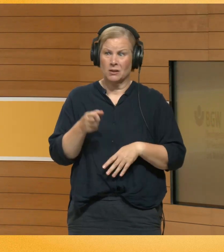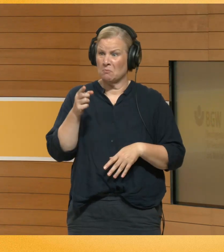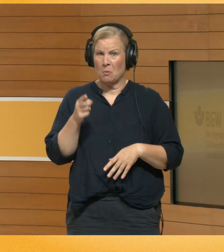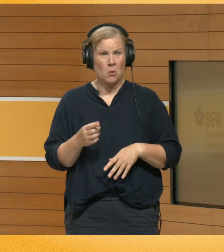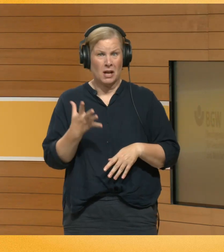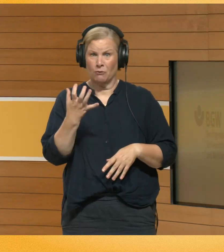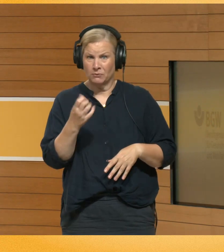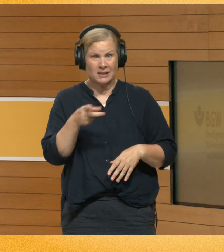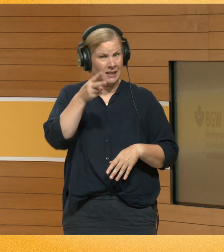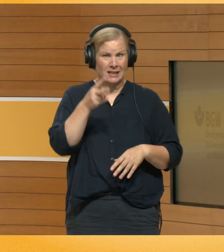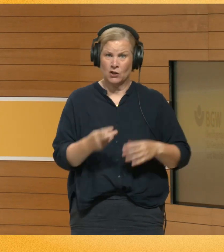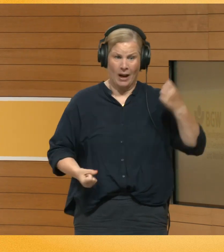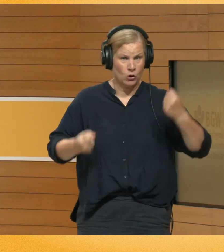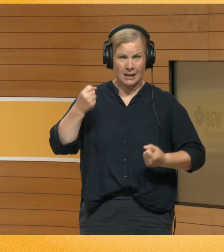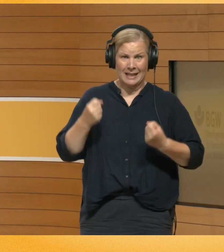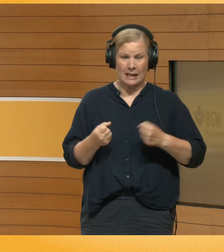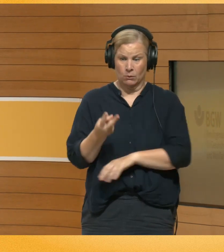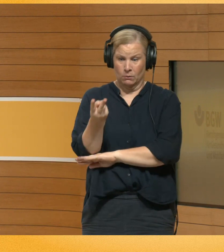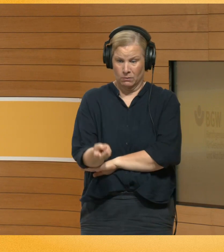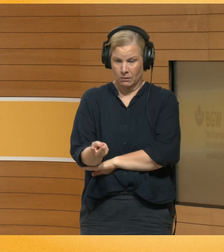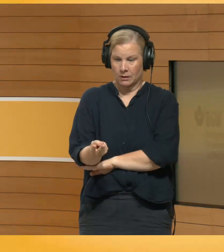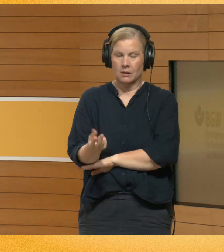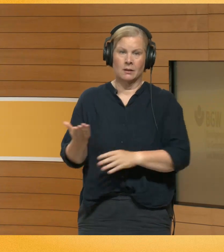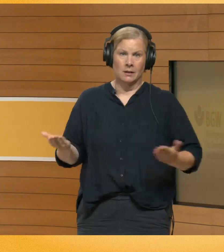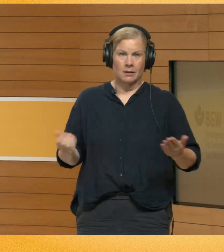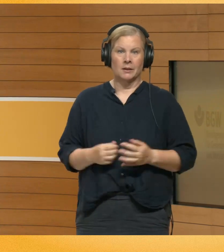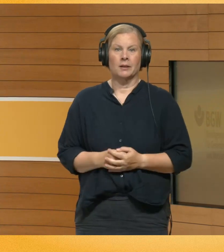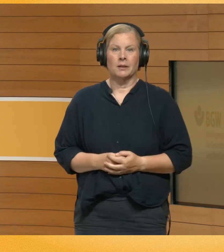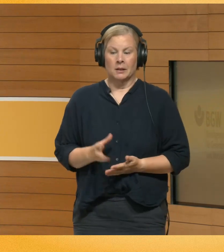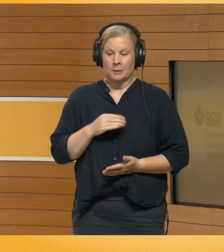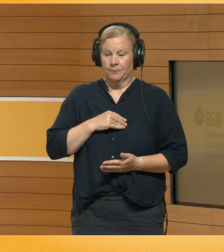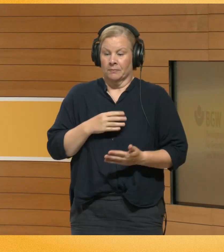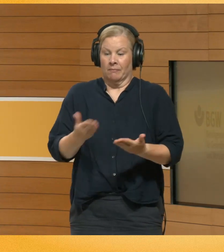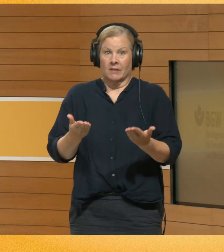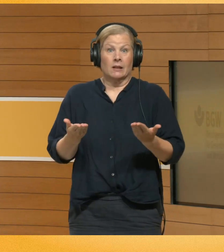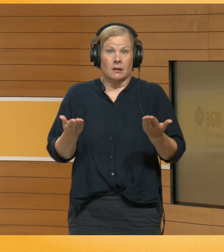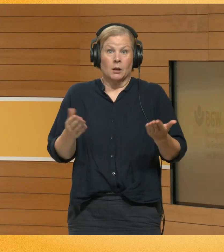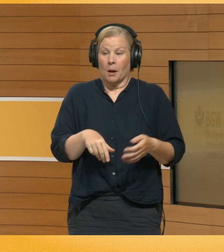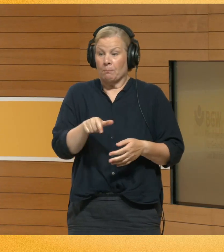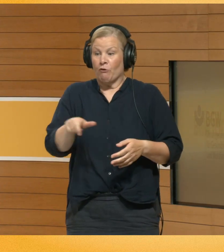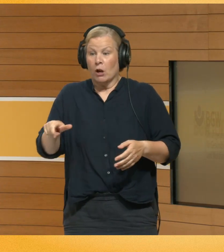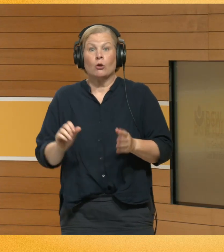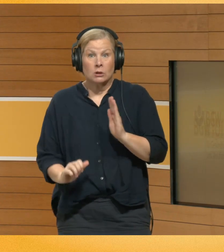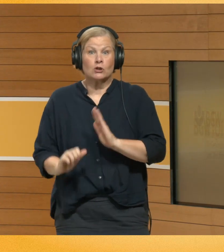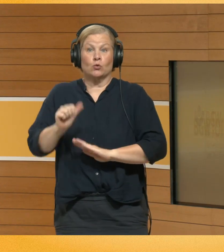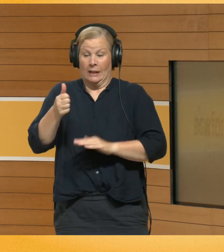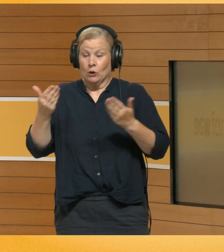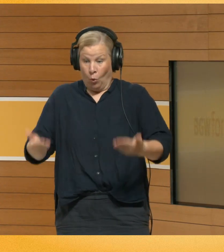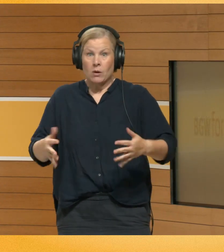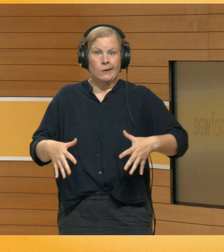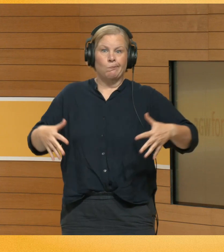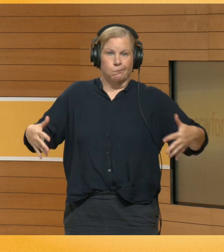more overweight patients were dying first. So that also added not only the amount, but also